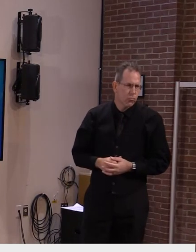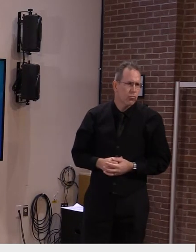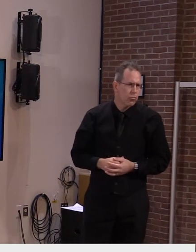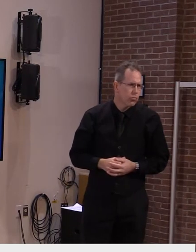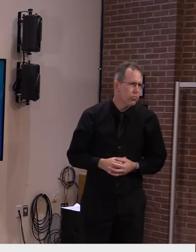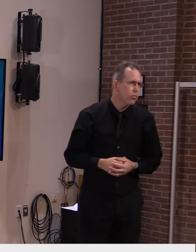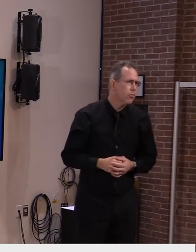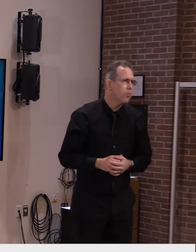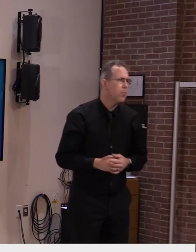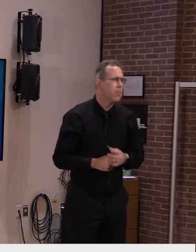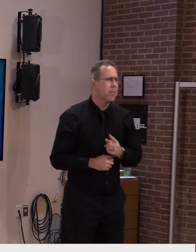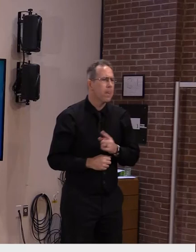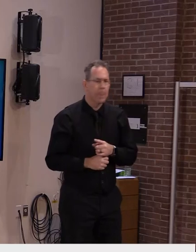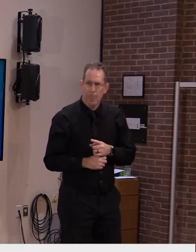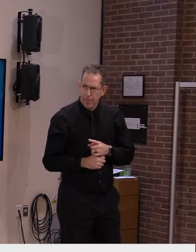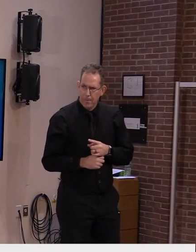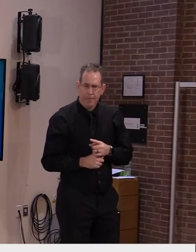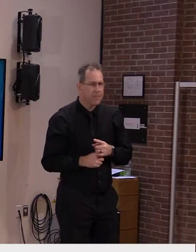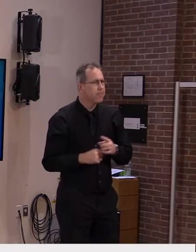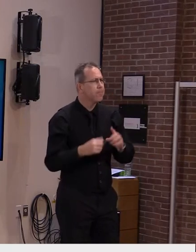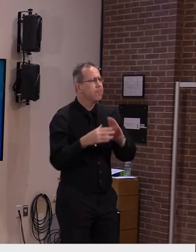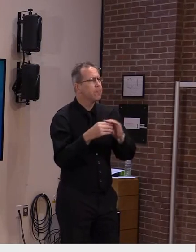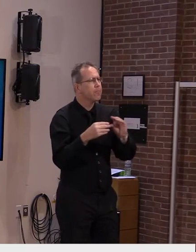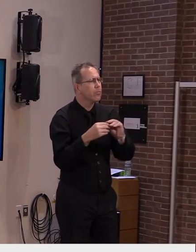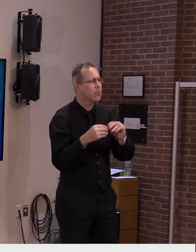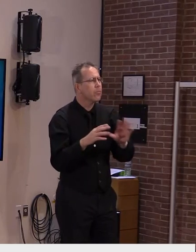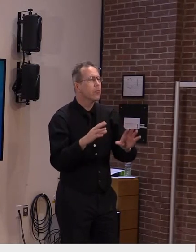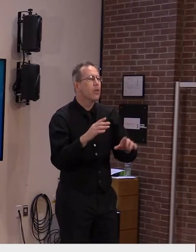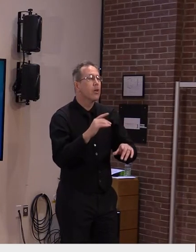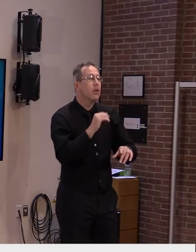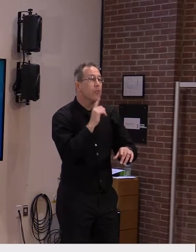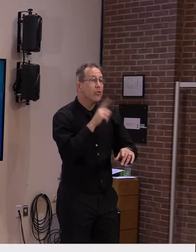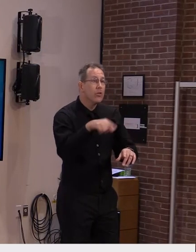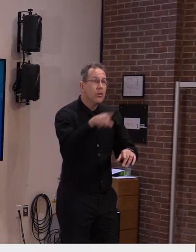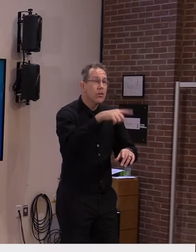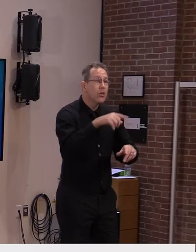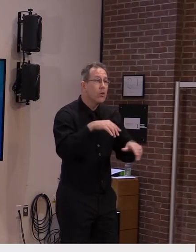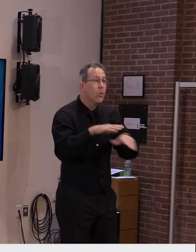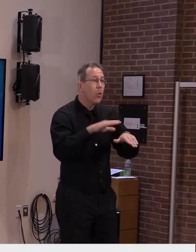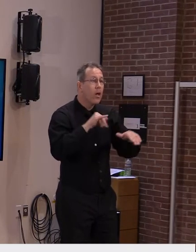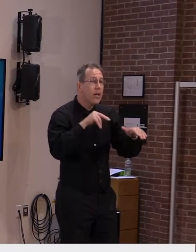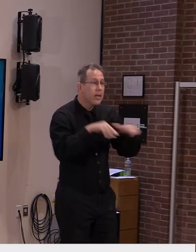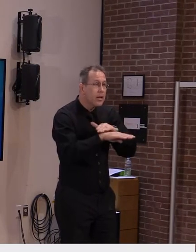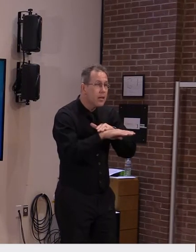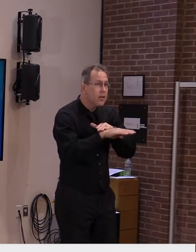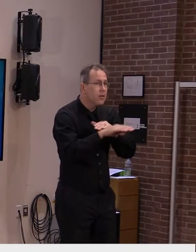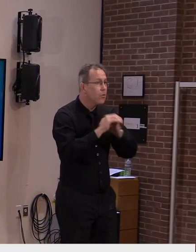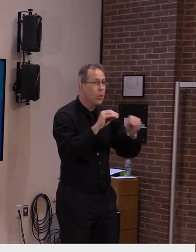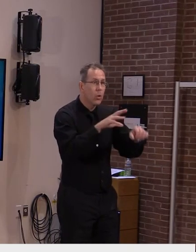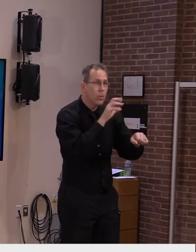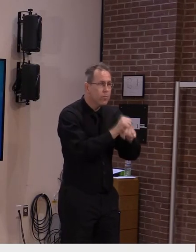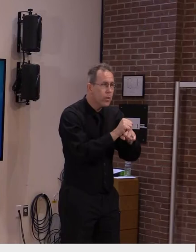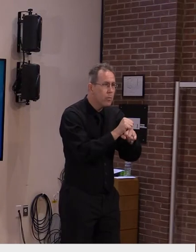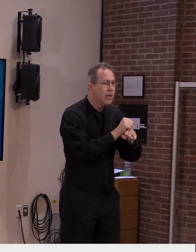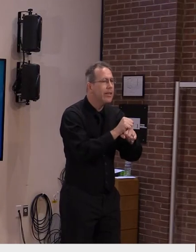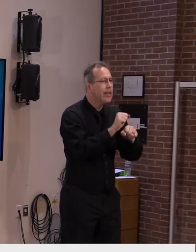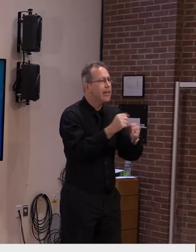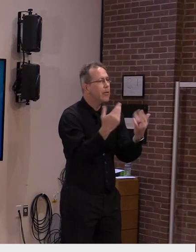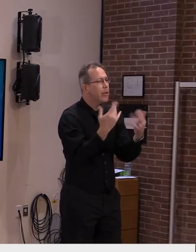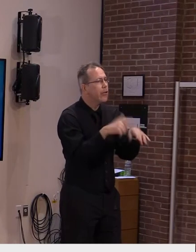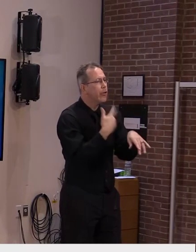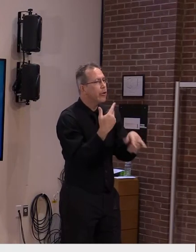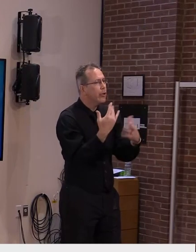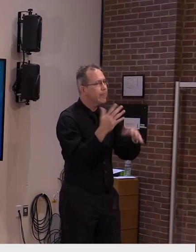we are experiencing some wait times with walk-ins, but let me just check for you on that. Okay.